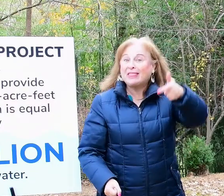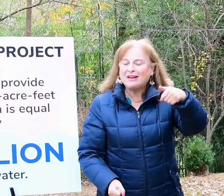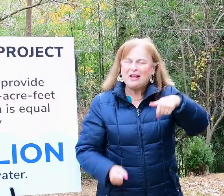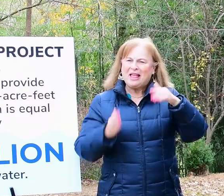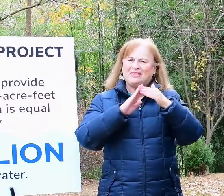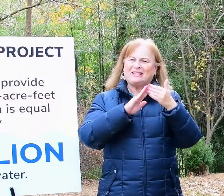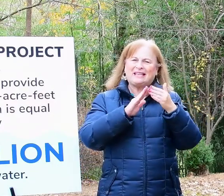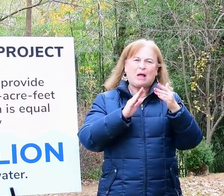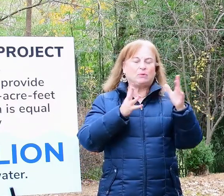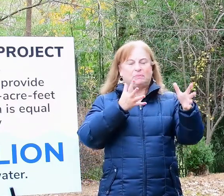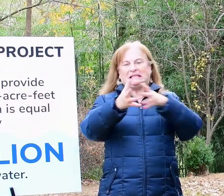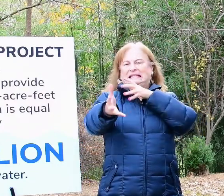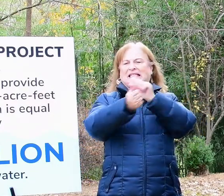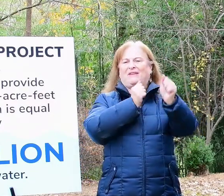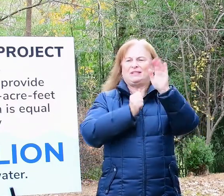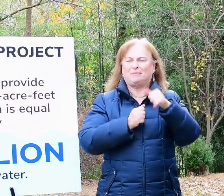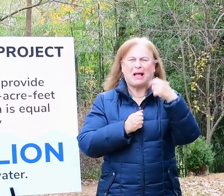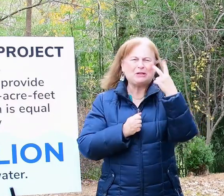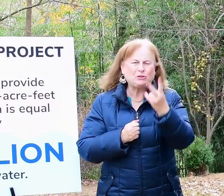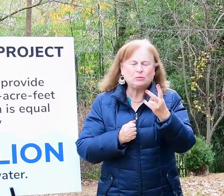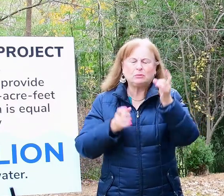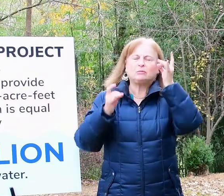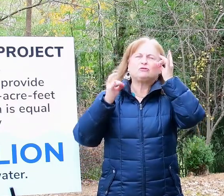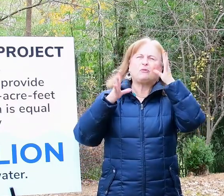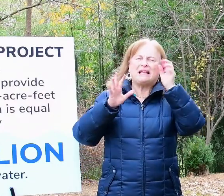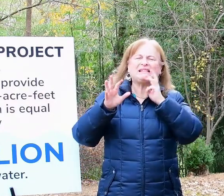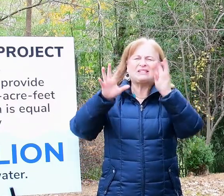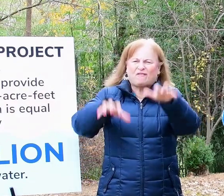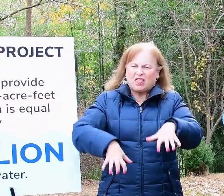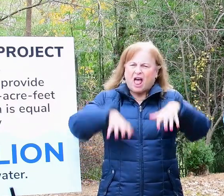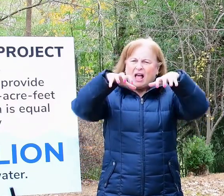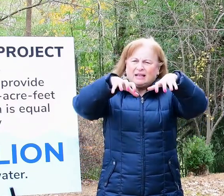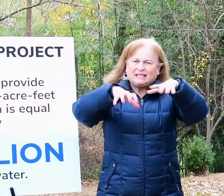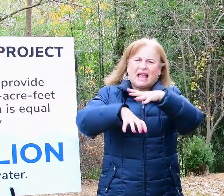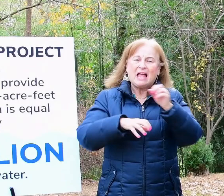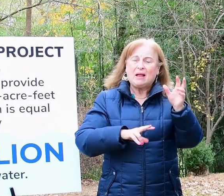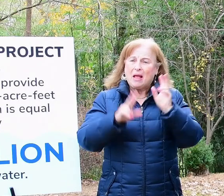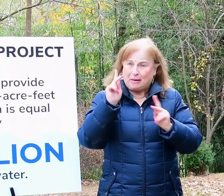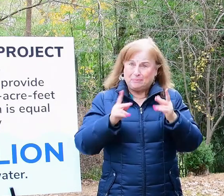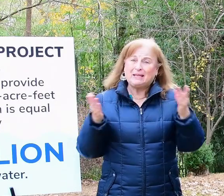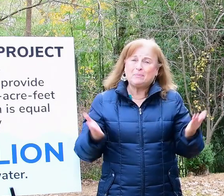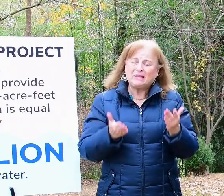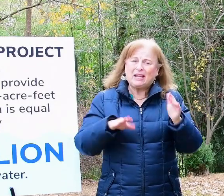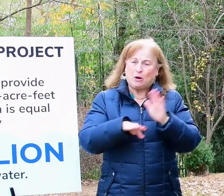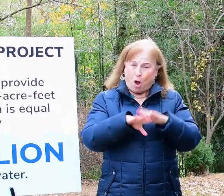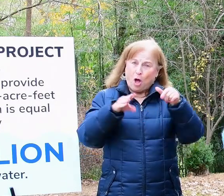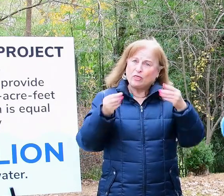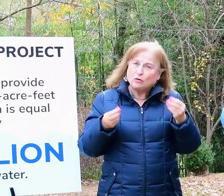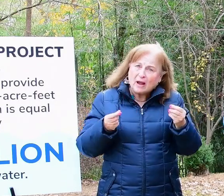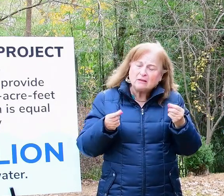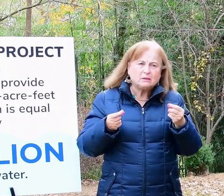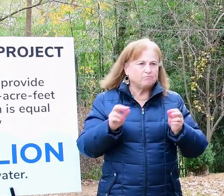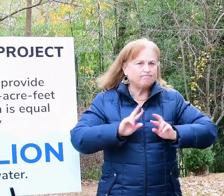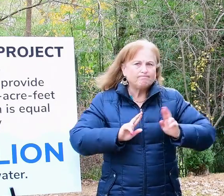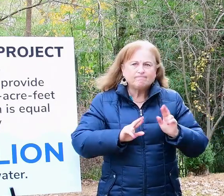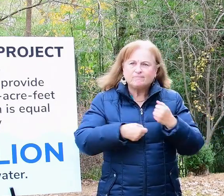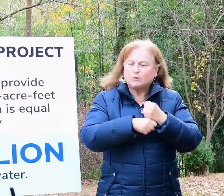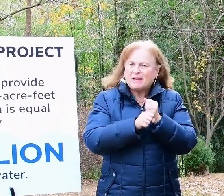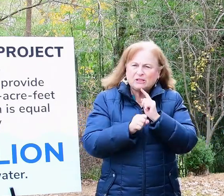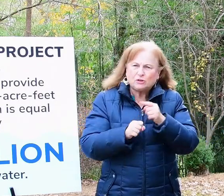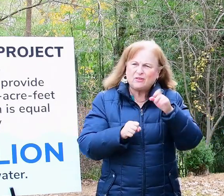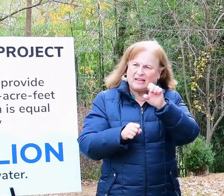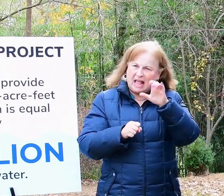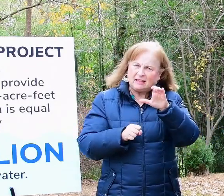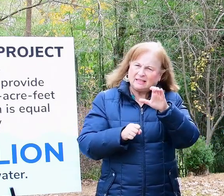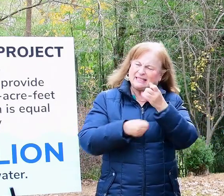that the town would be devastated by 2 tremendous floods, but that there would be people here on the ground that were going to make sure